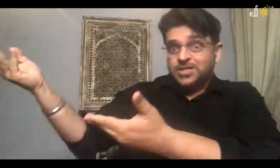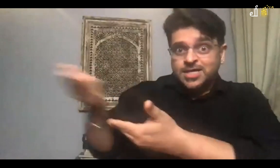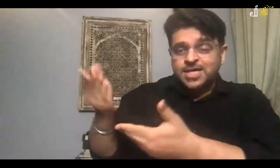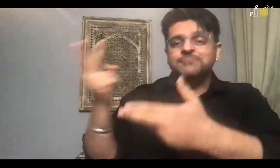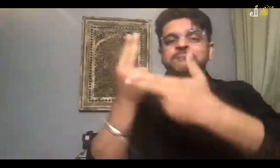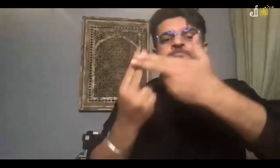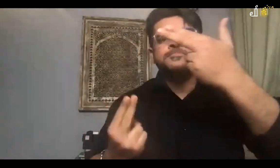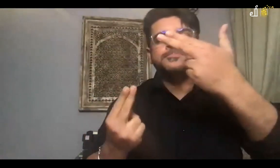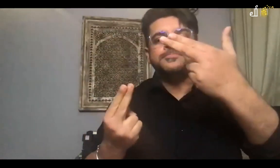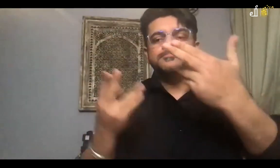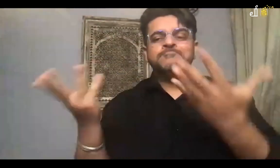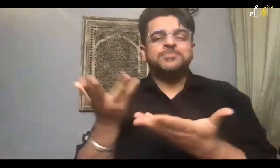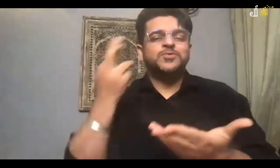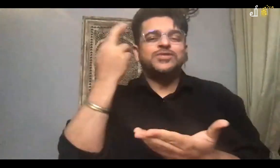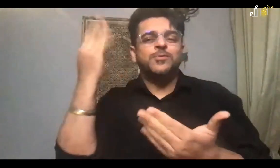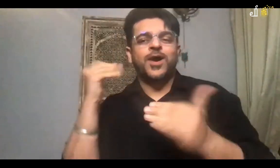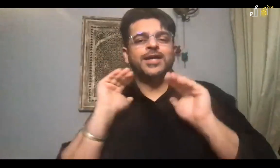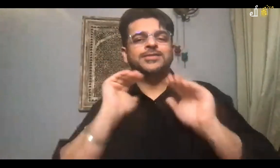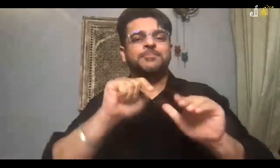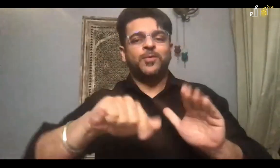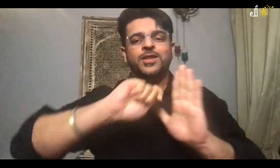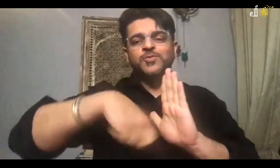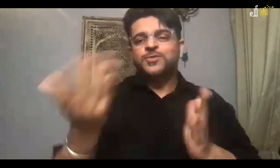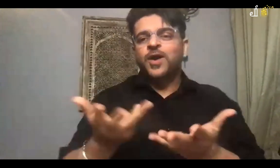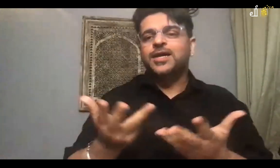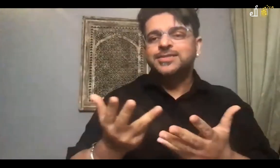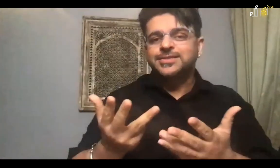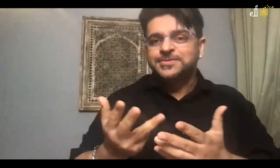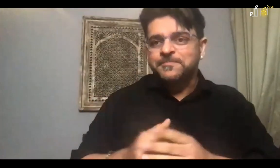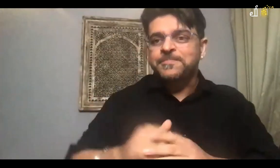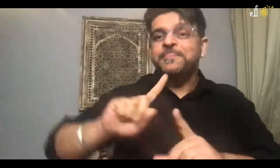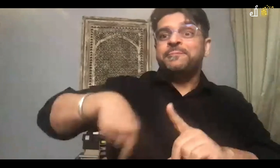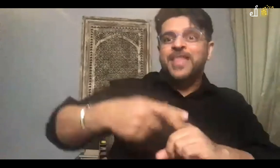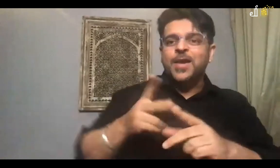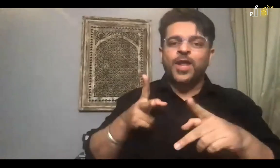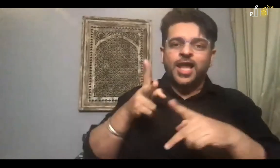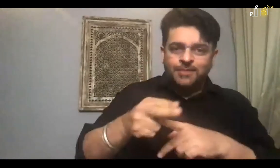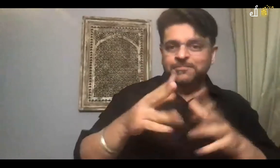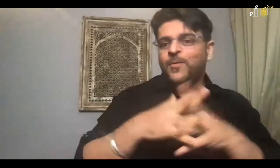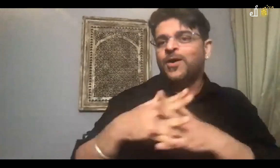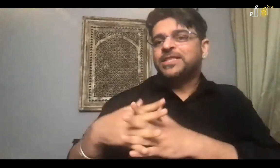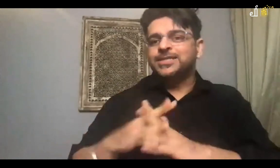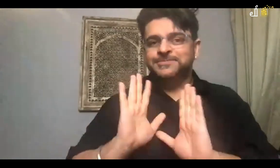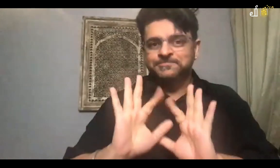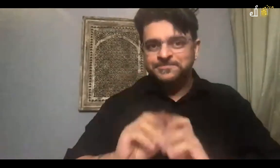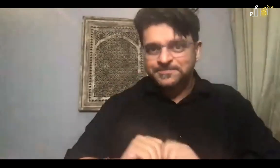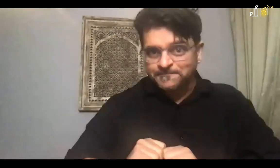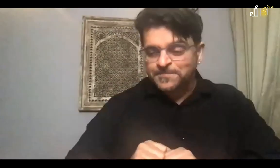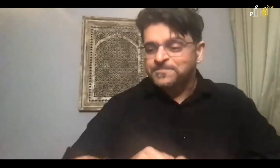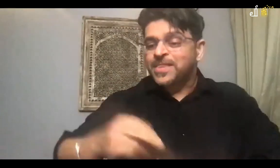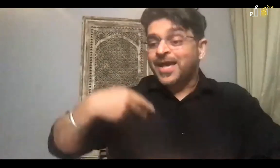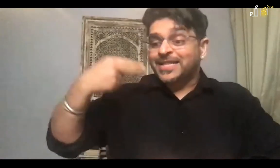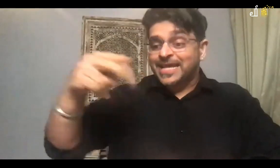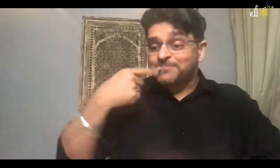people, and they will be sharing about themselves, the reason why they supported this particular project, and then we will launch the